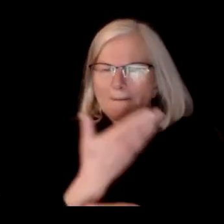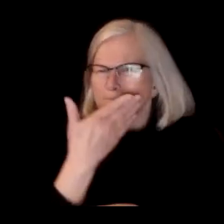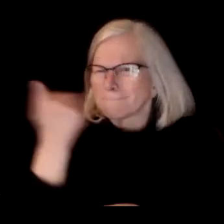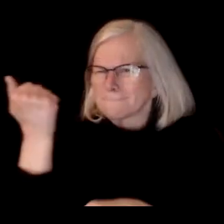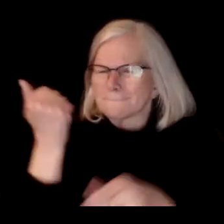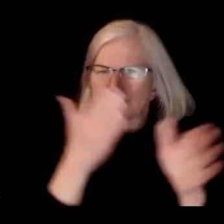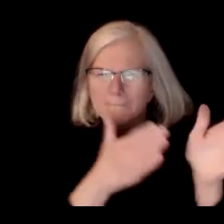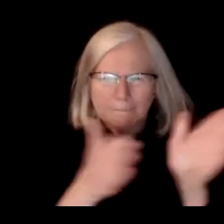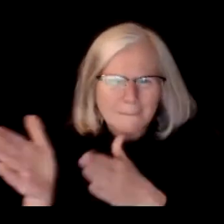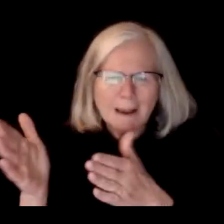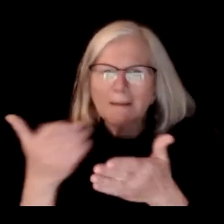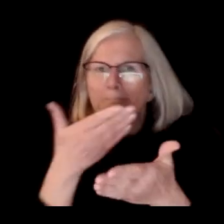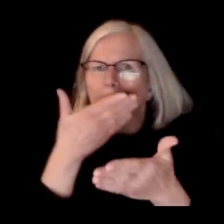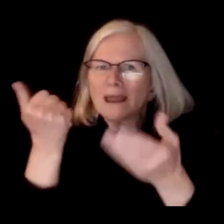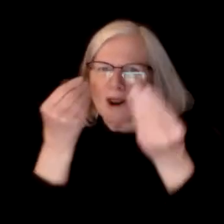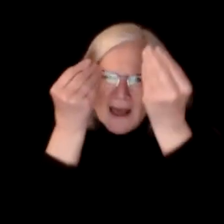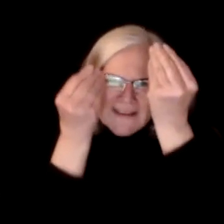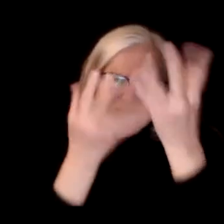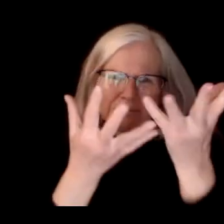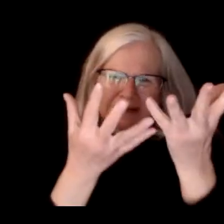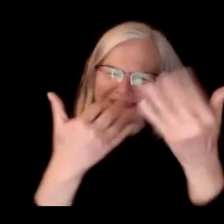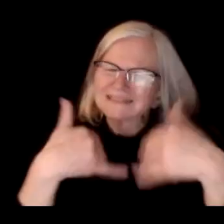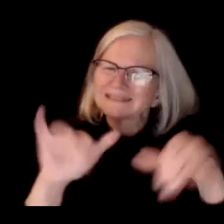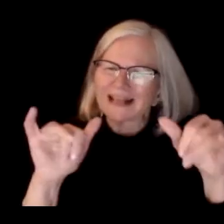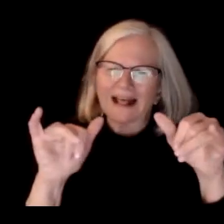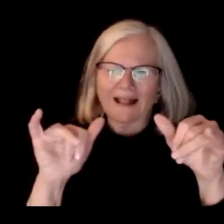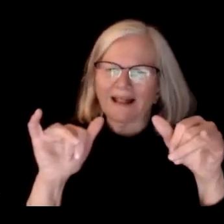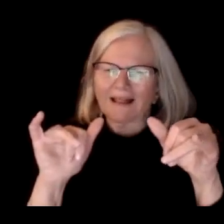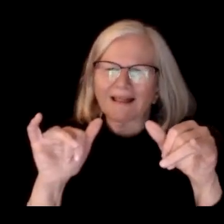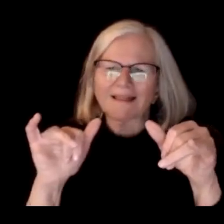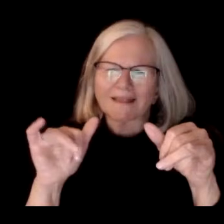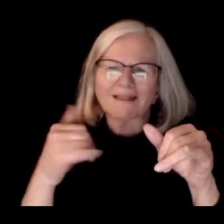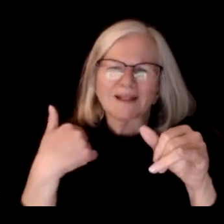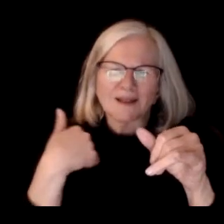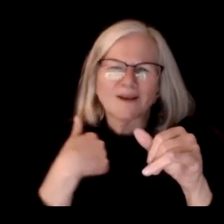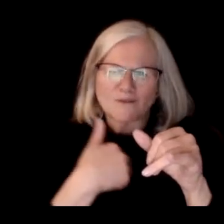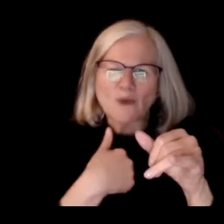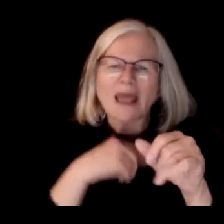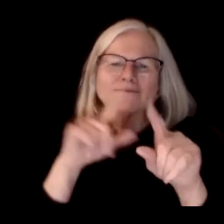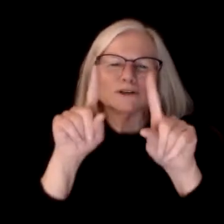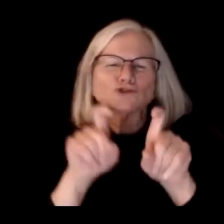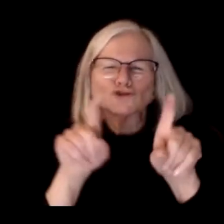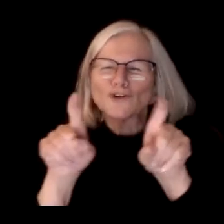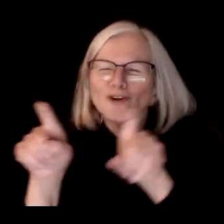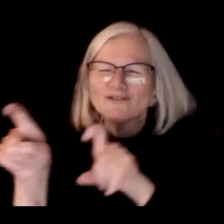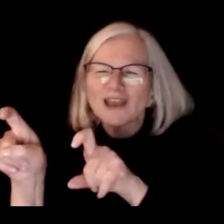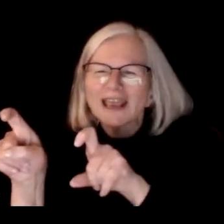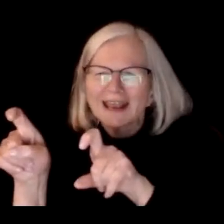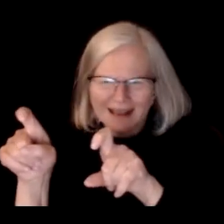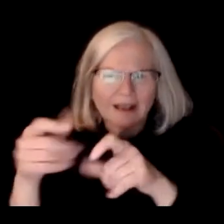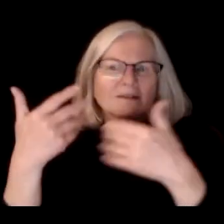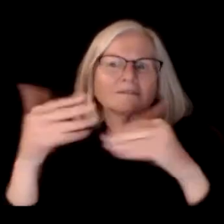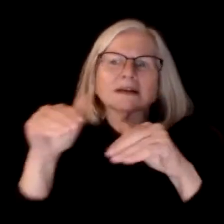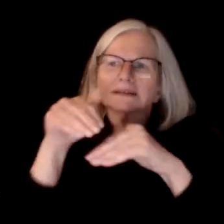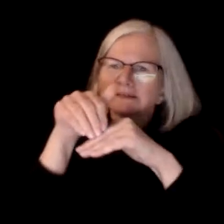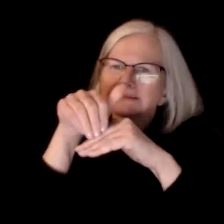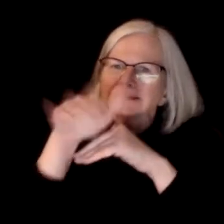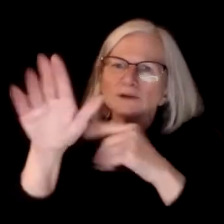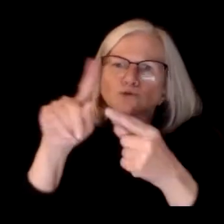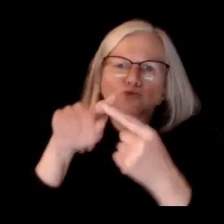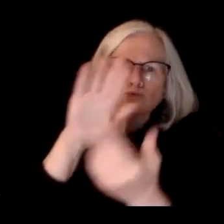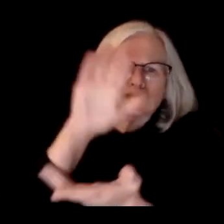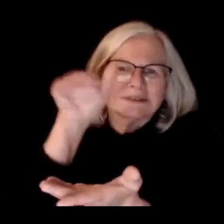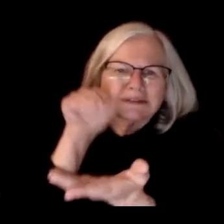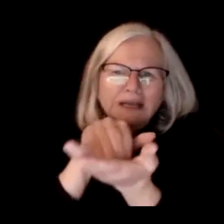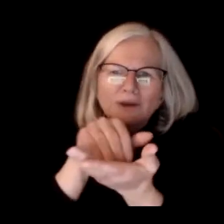out with the help of the long-term care associations directly out to facilities to inquire about their